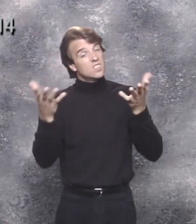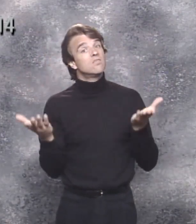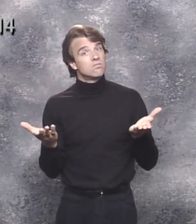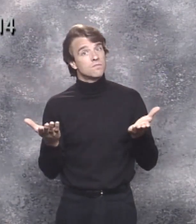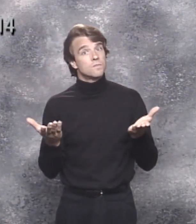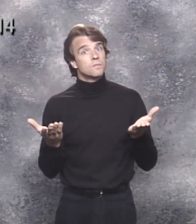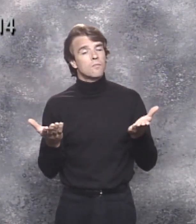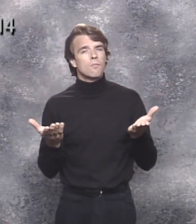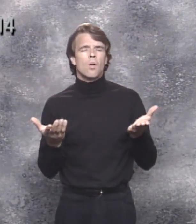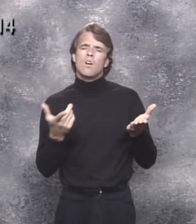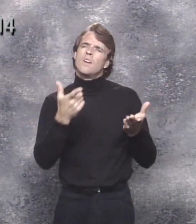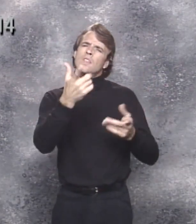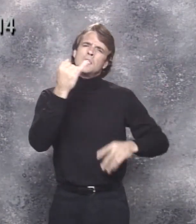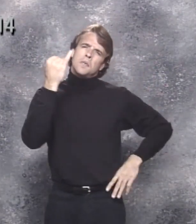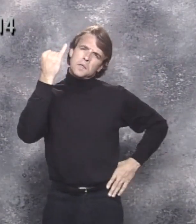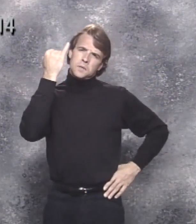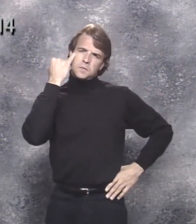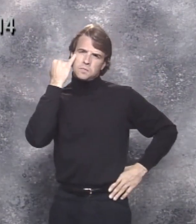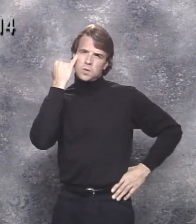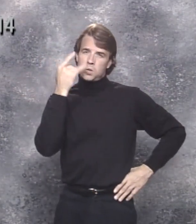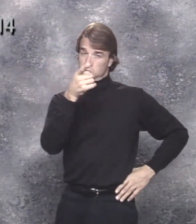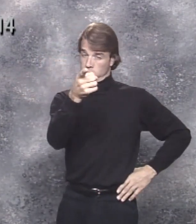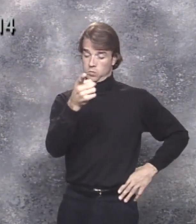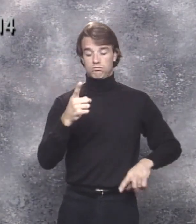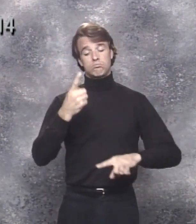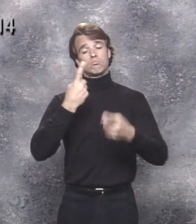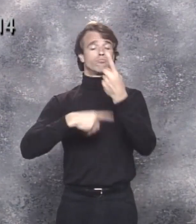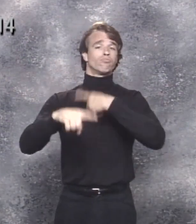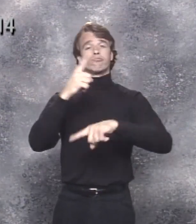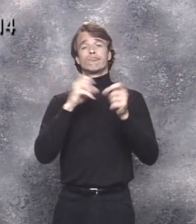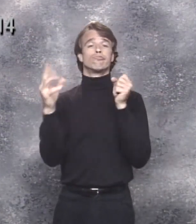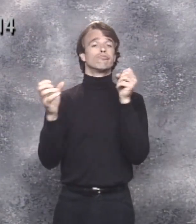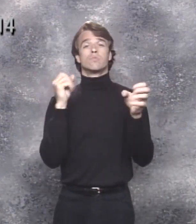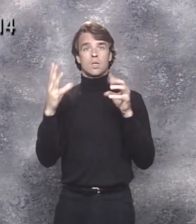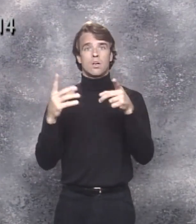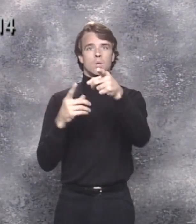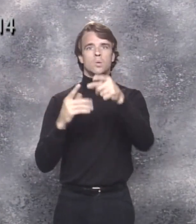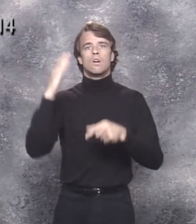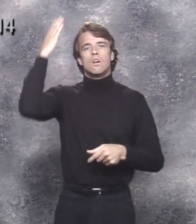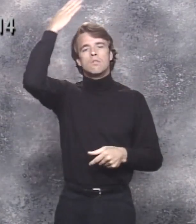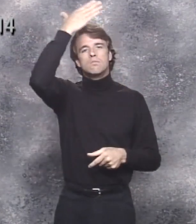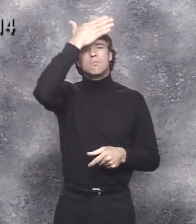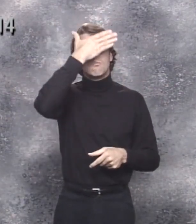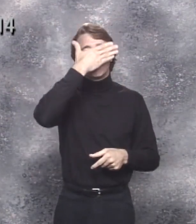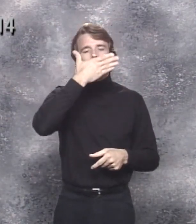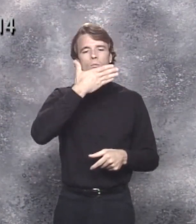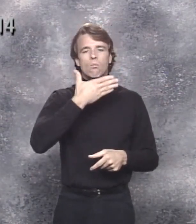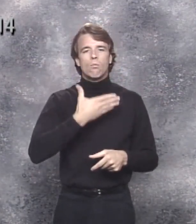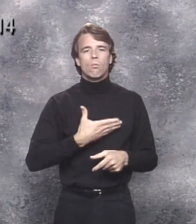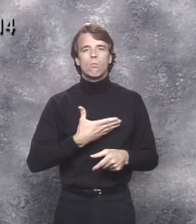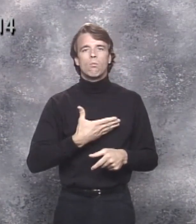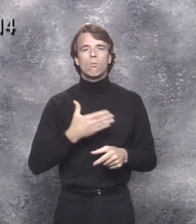can pick out the information given through facial clues. If you sign with a